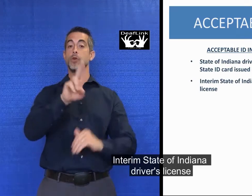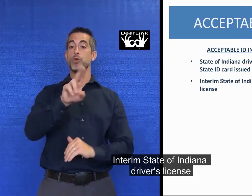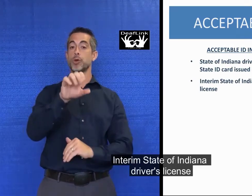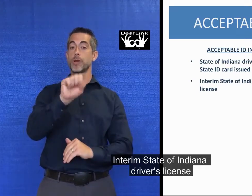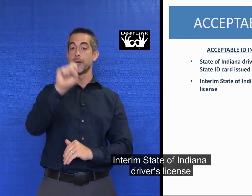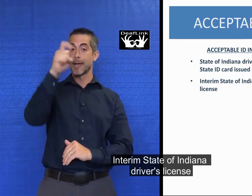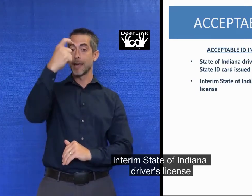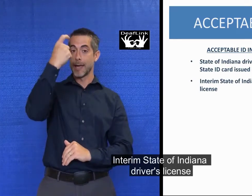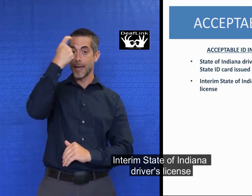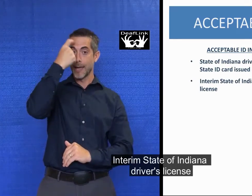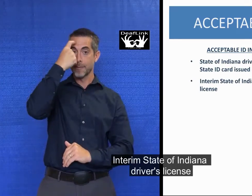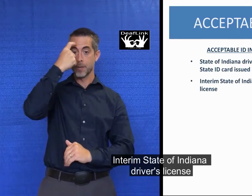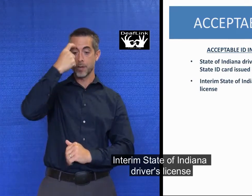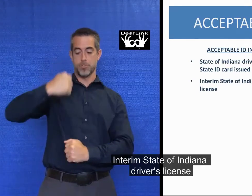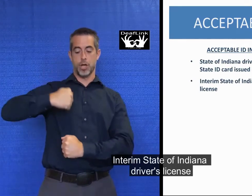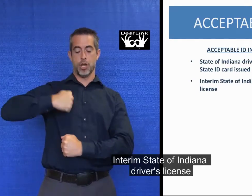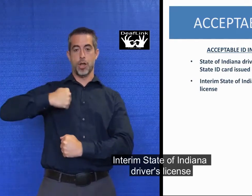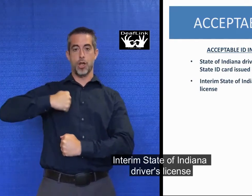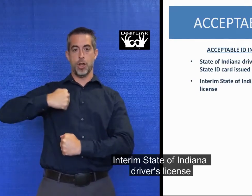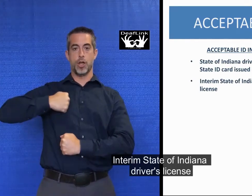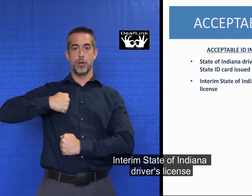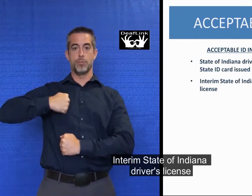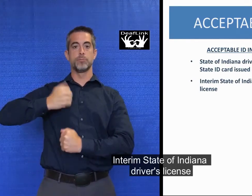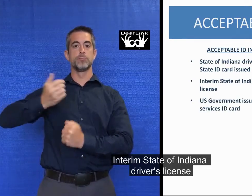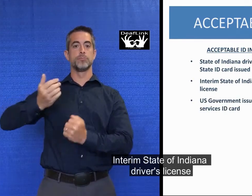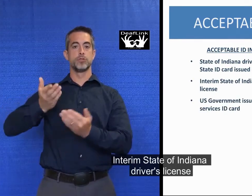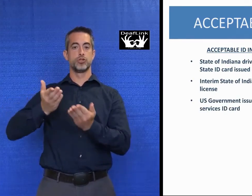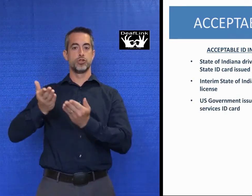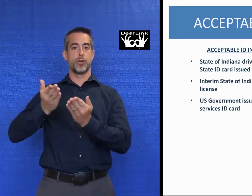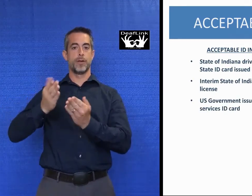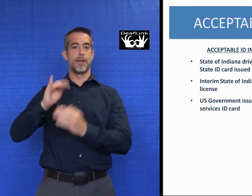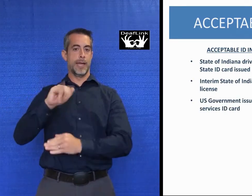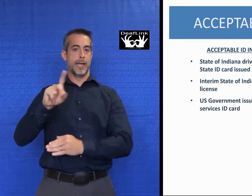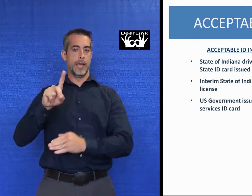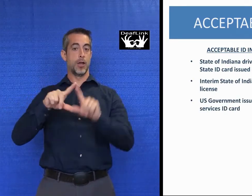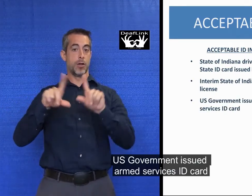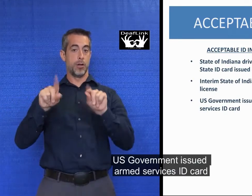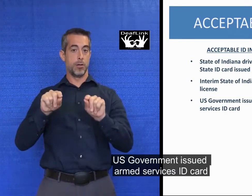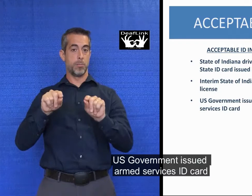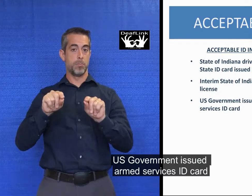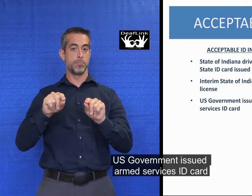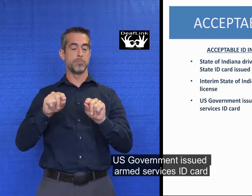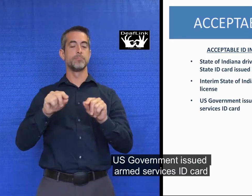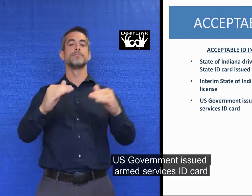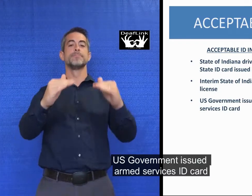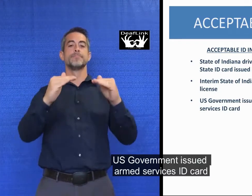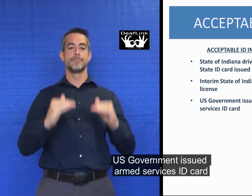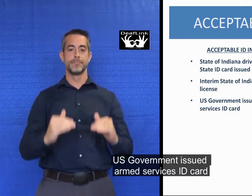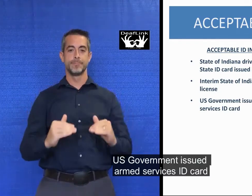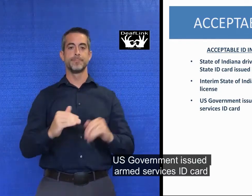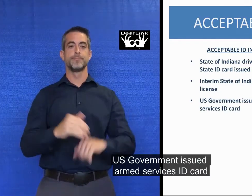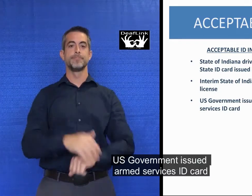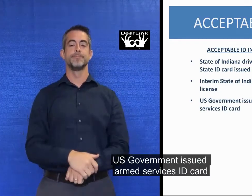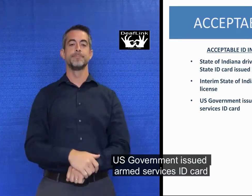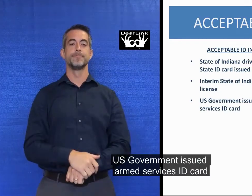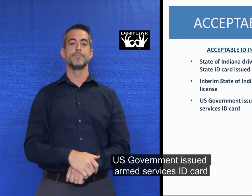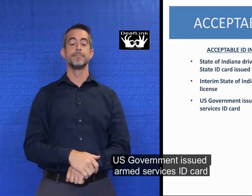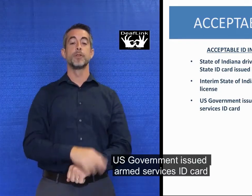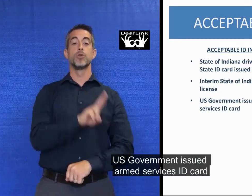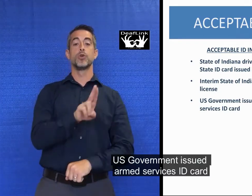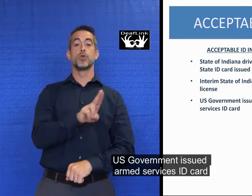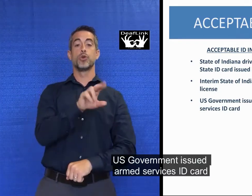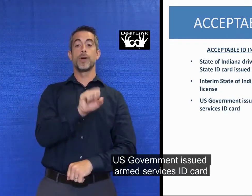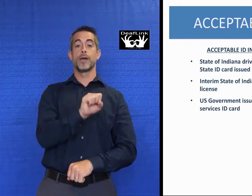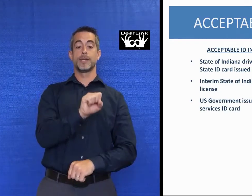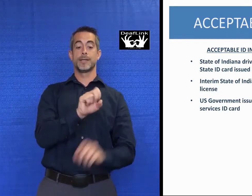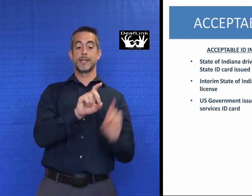An interim State of Indiana driver's license. A U.S. government-issued Armed Services ID